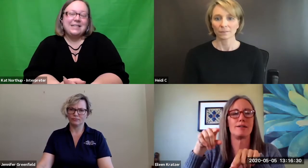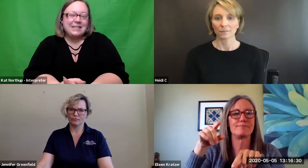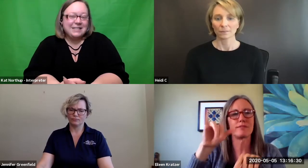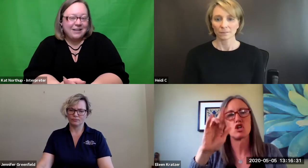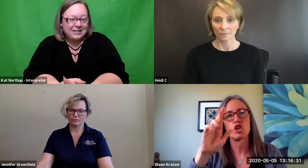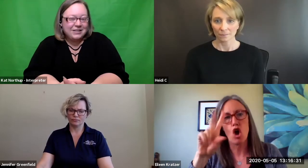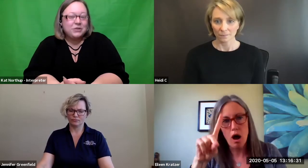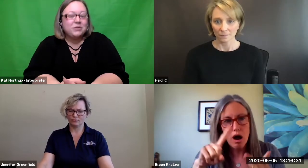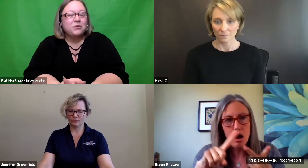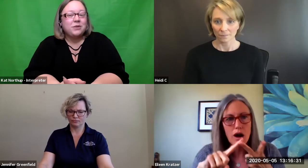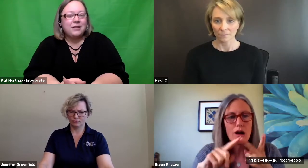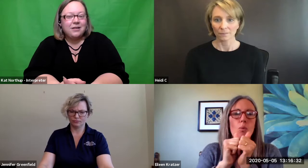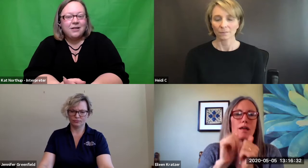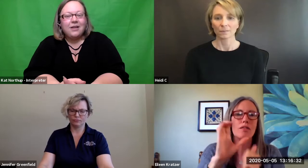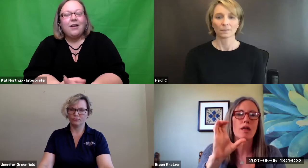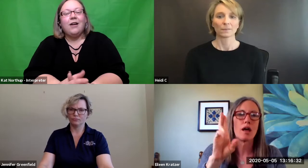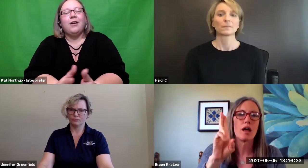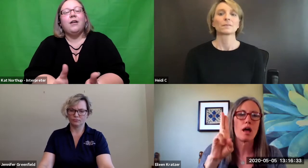be sending signs to